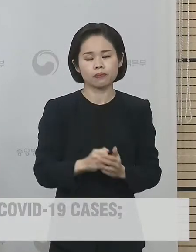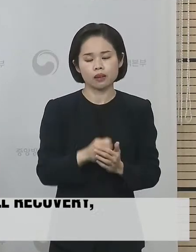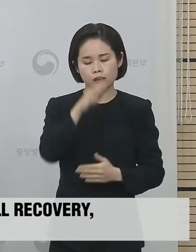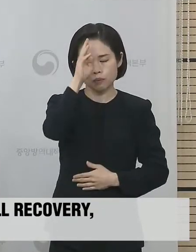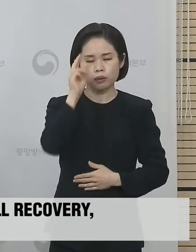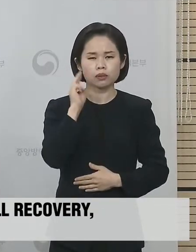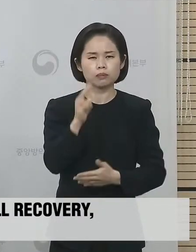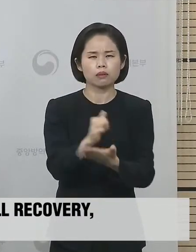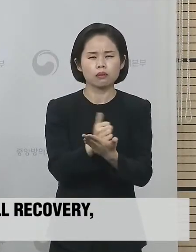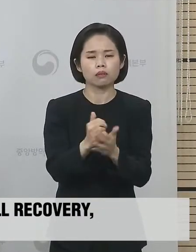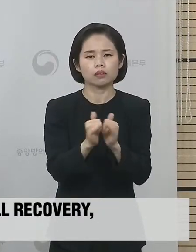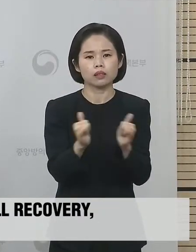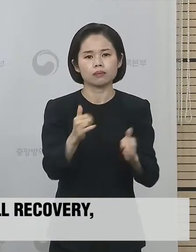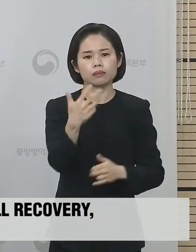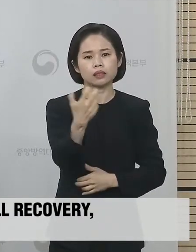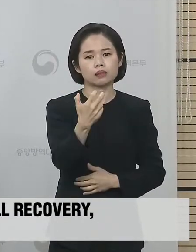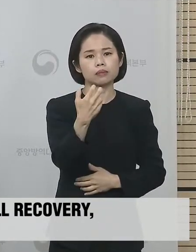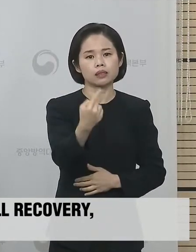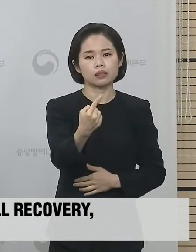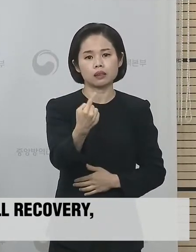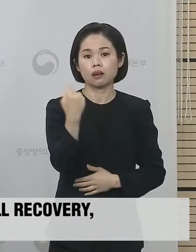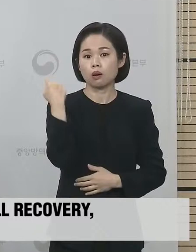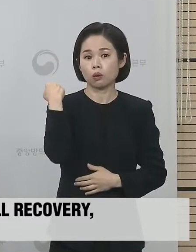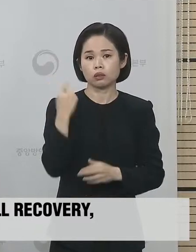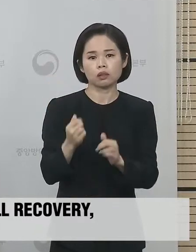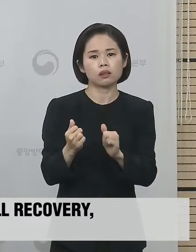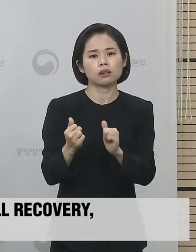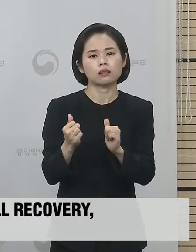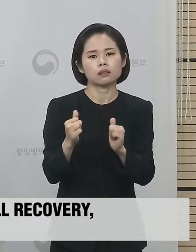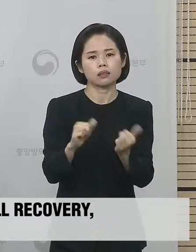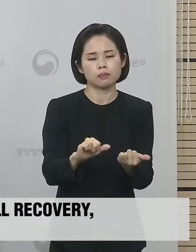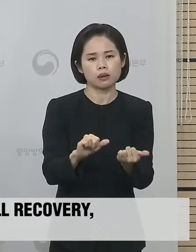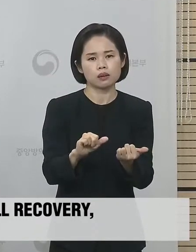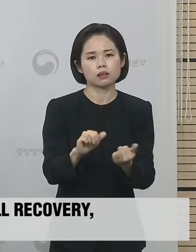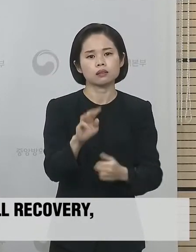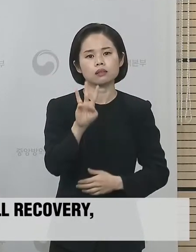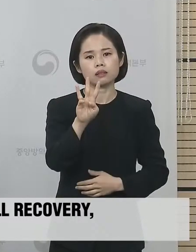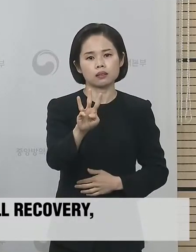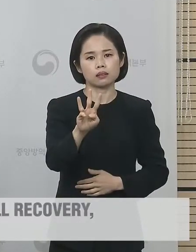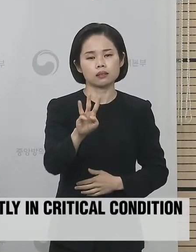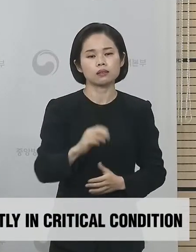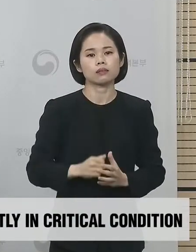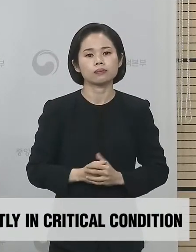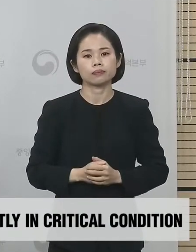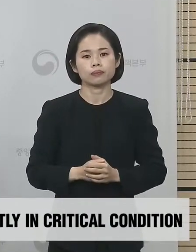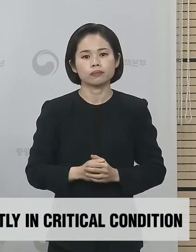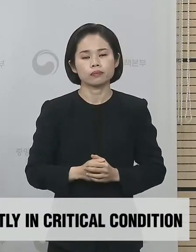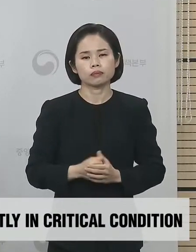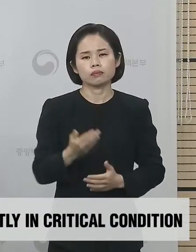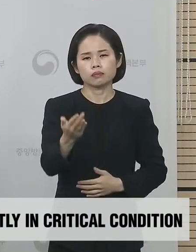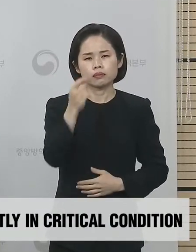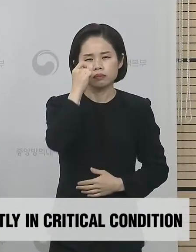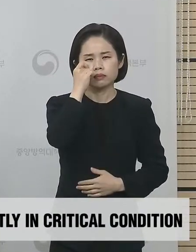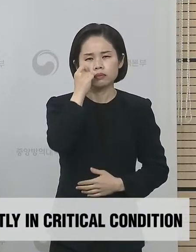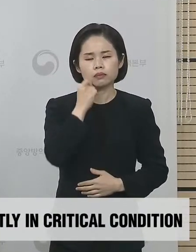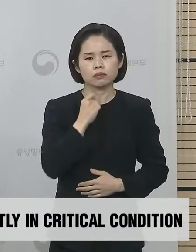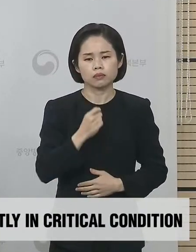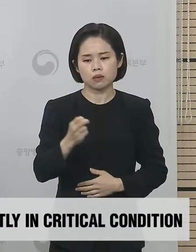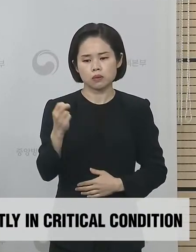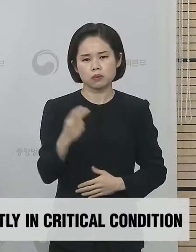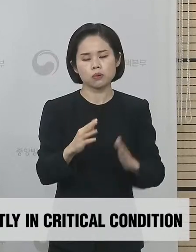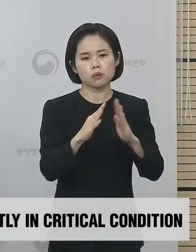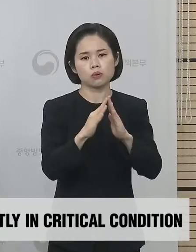of patients with severe or critical conditions stands at 71, and we had three additional fatalities. I extend my